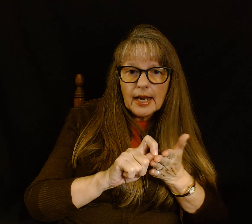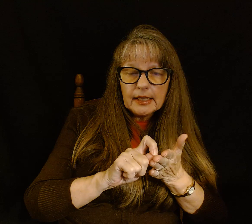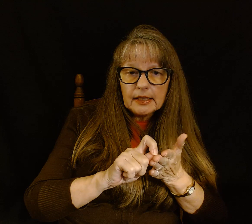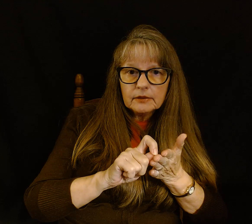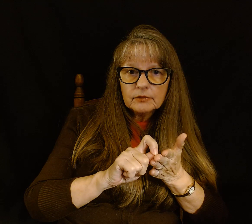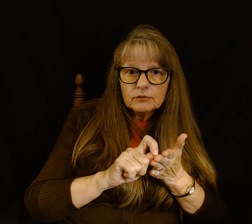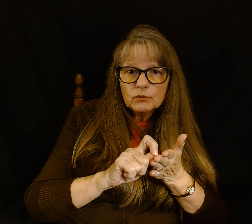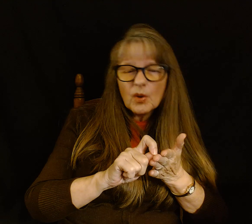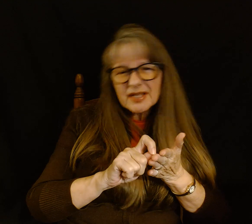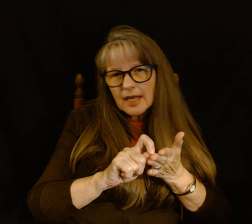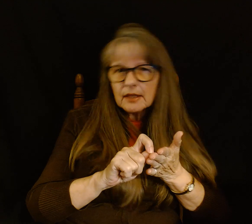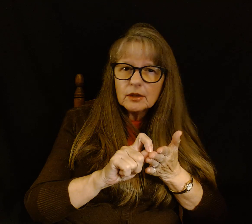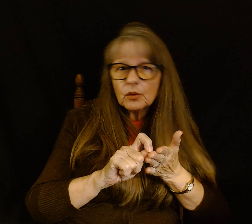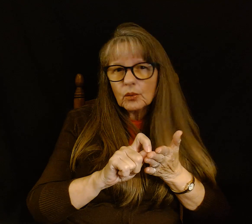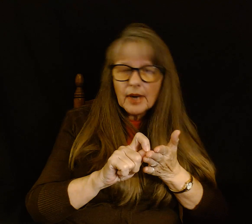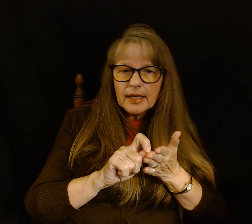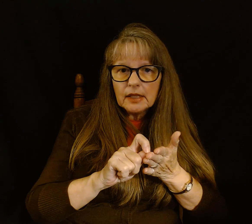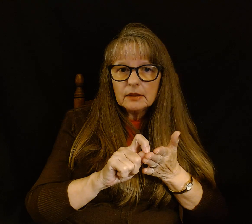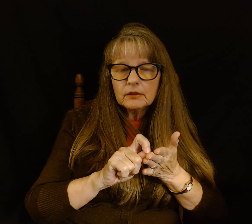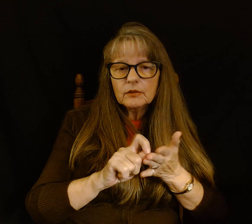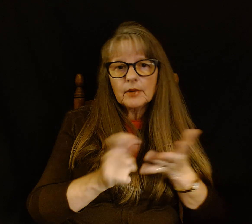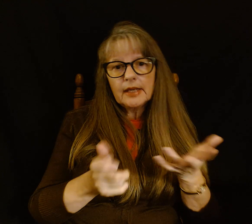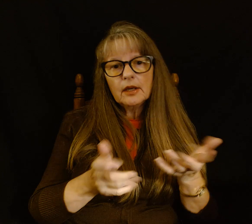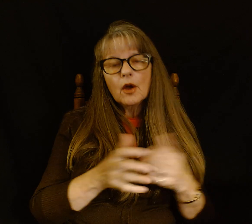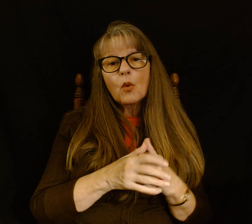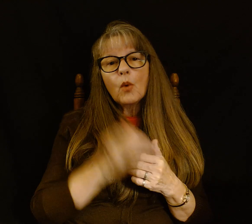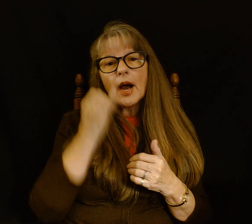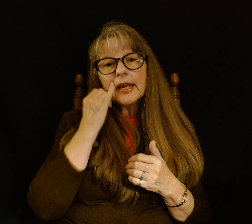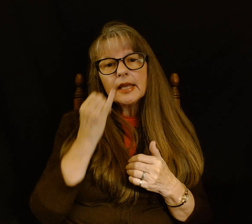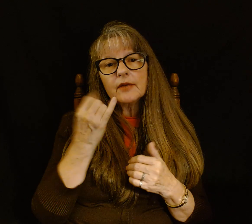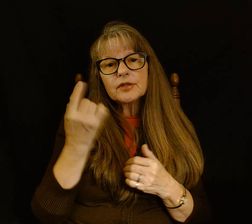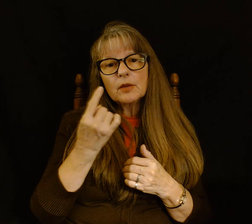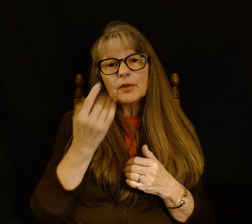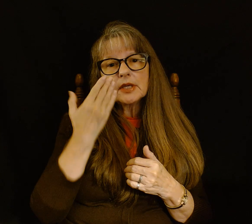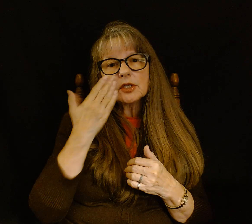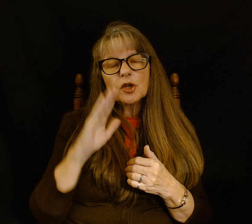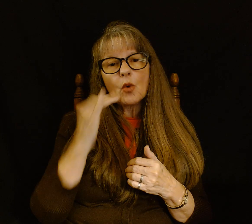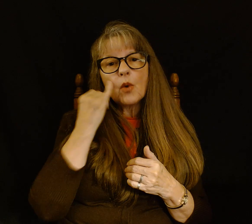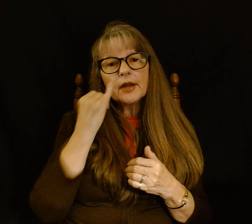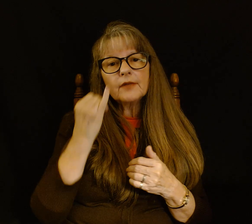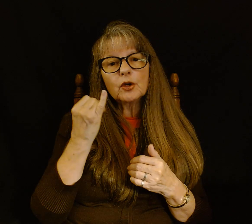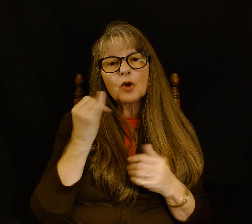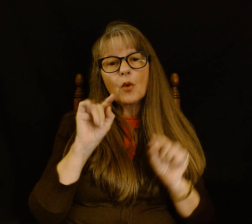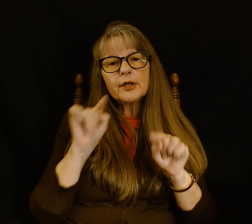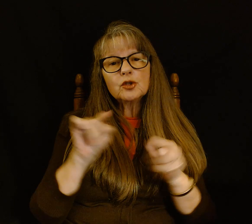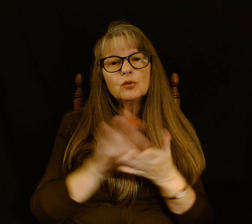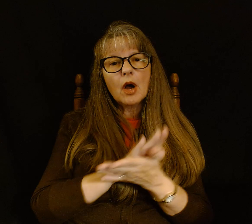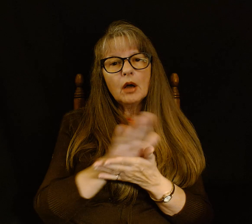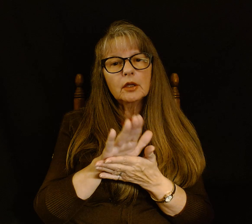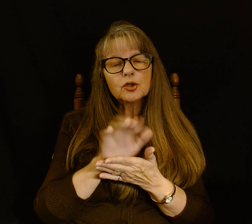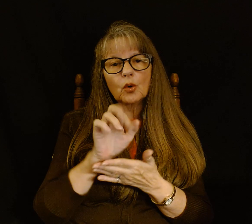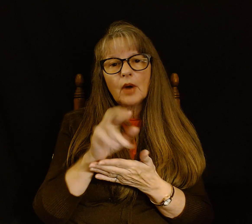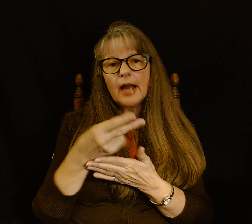writing. What is analytical writing, right? What if someone doesn't know? What if they're going to college or high